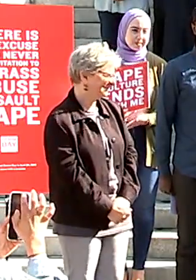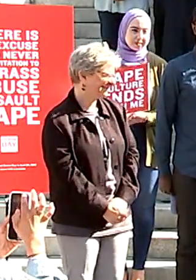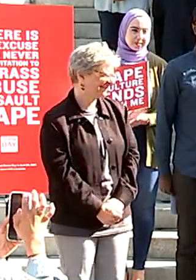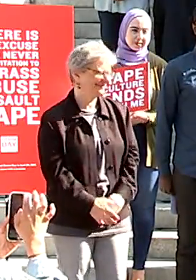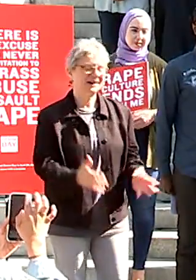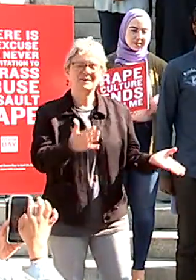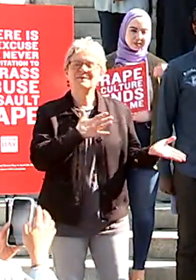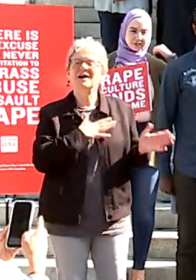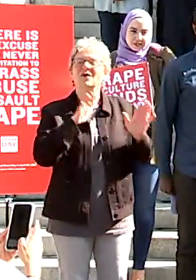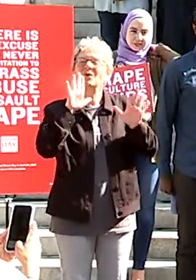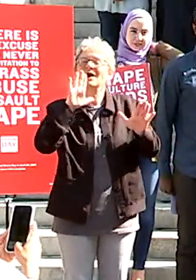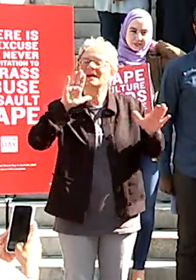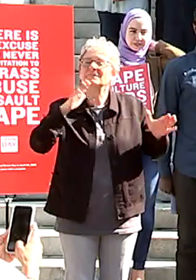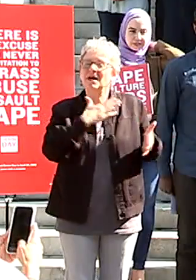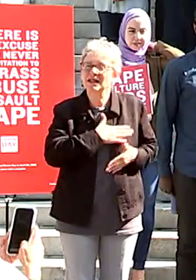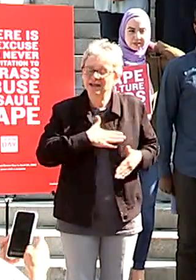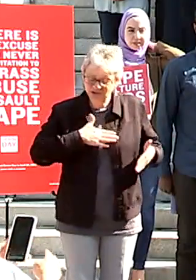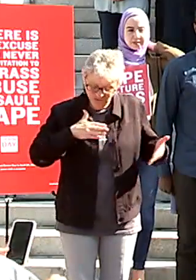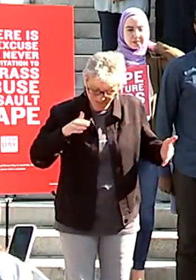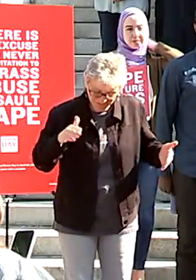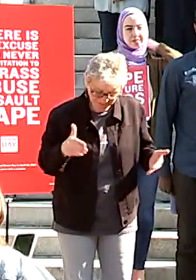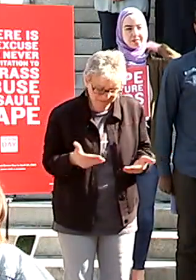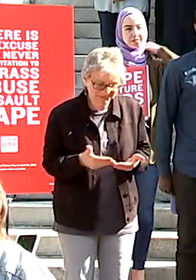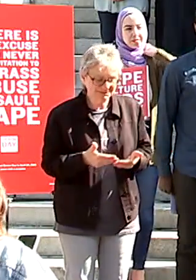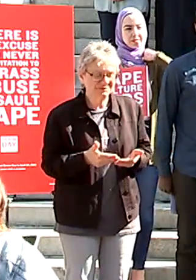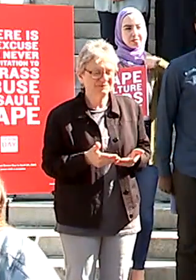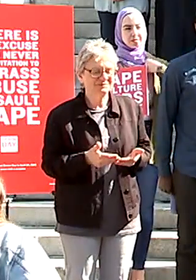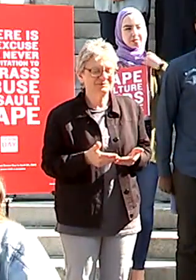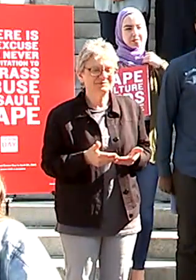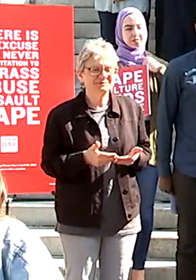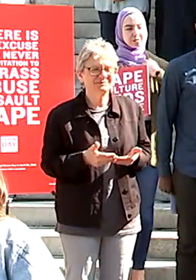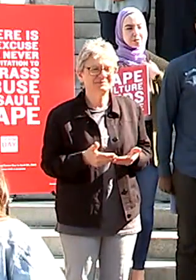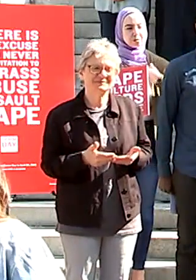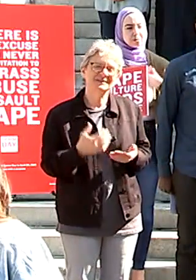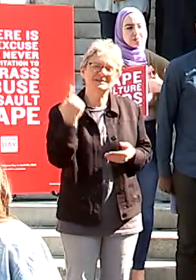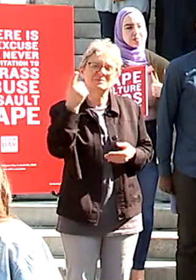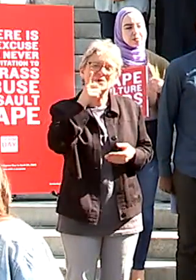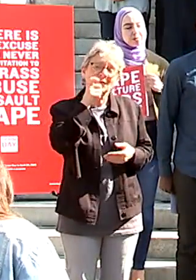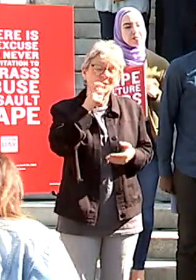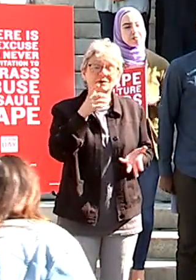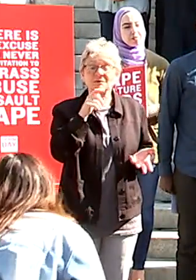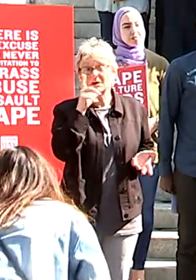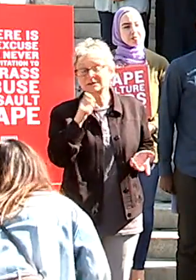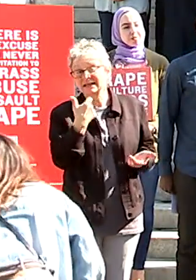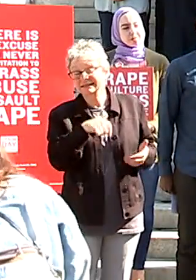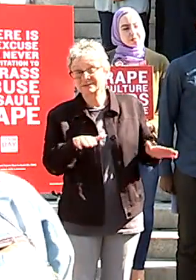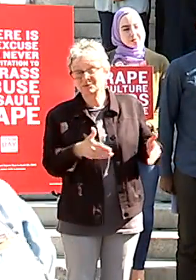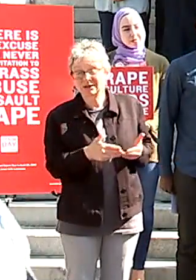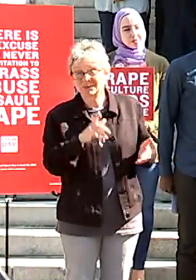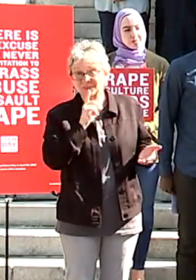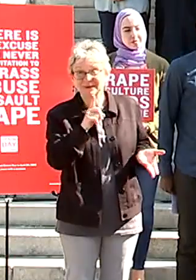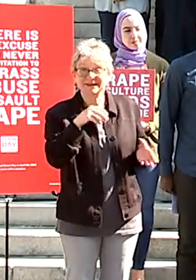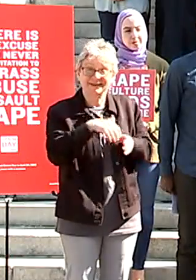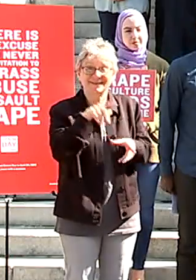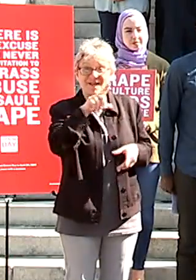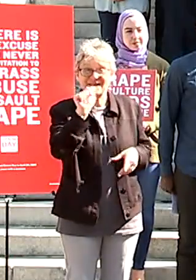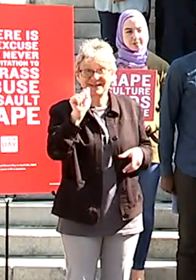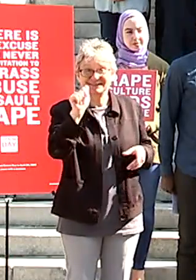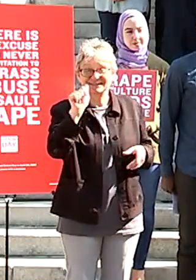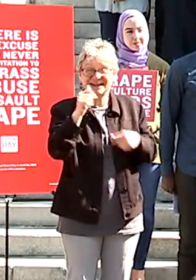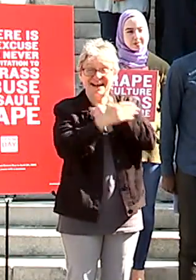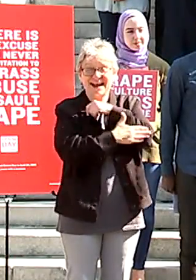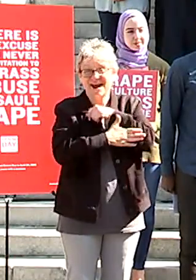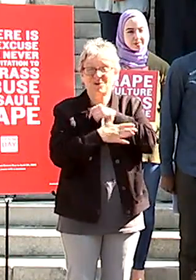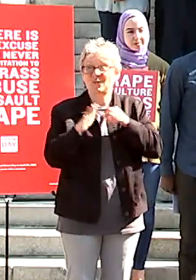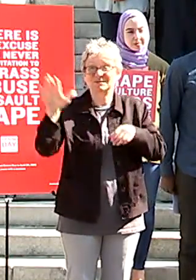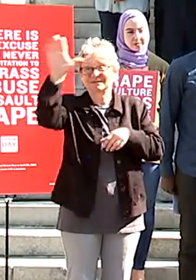So it's my great pleasure to introduce someone who does not need any introduction in Los Angeles County